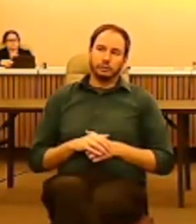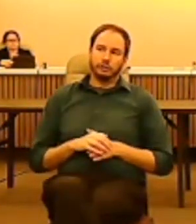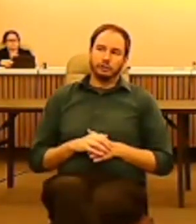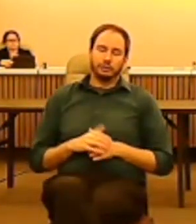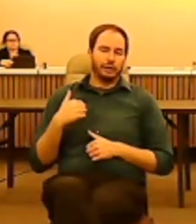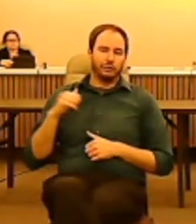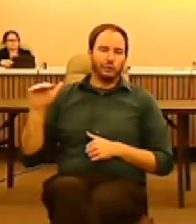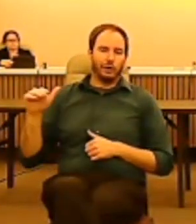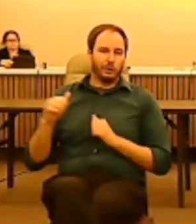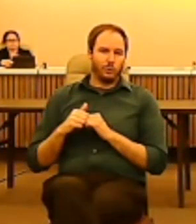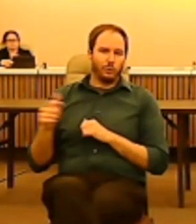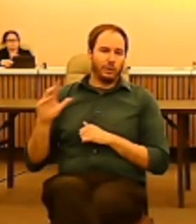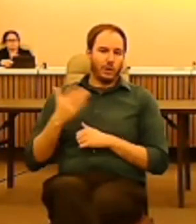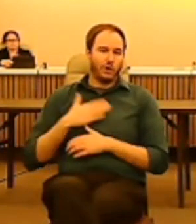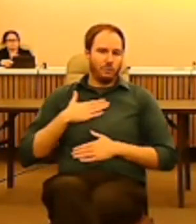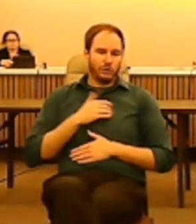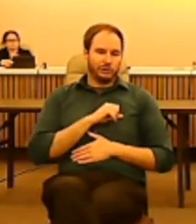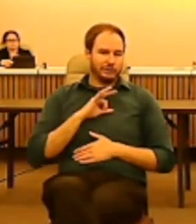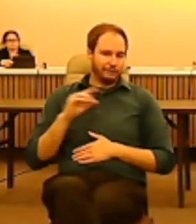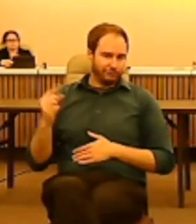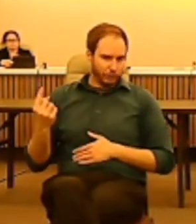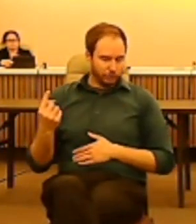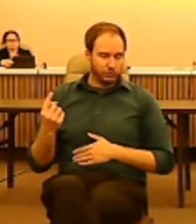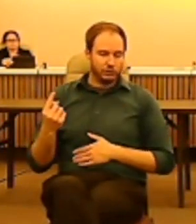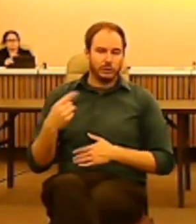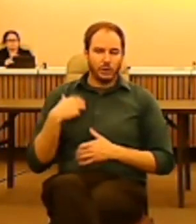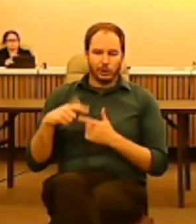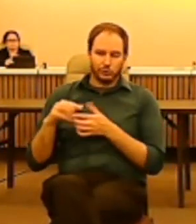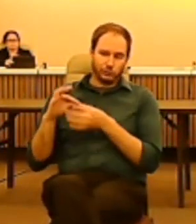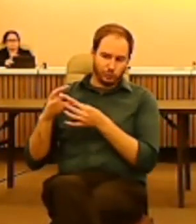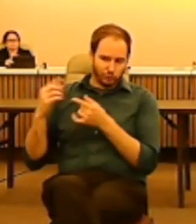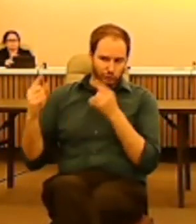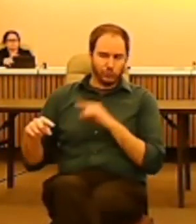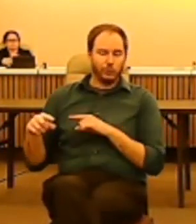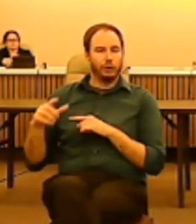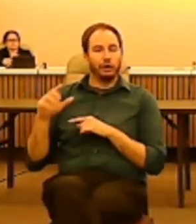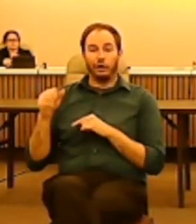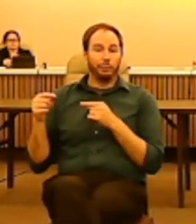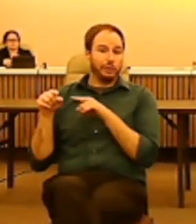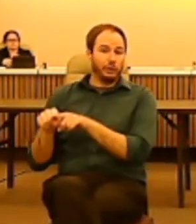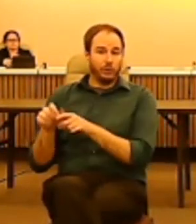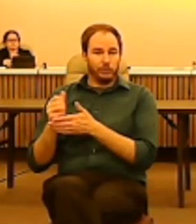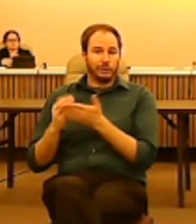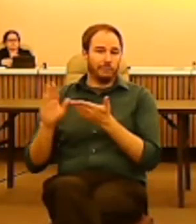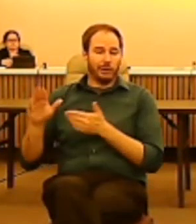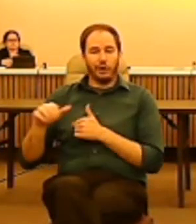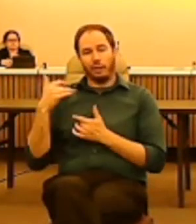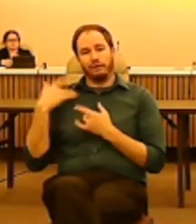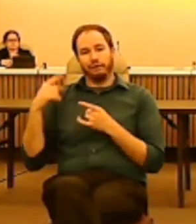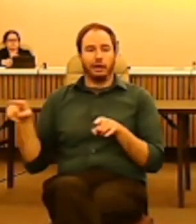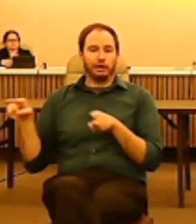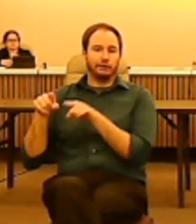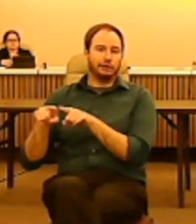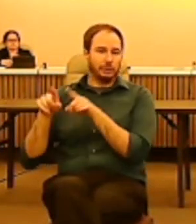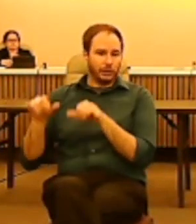I'll have to talk to our recreation staff, because I want to coordinate it. You know, it could be in conjunction with some other event that they